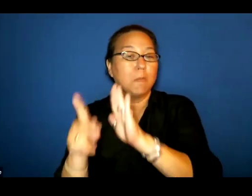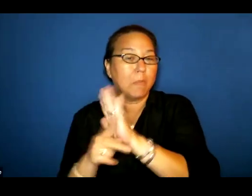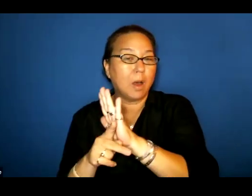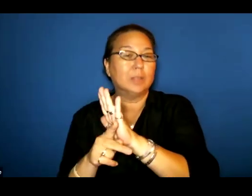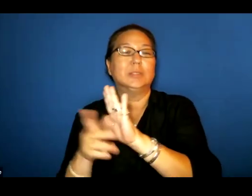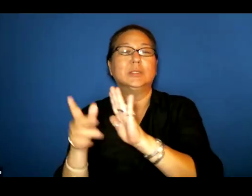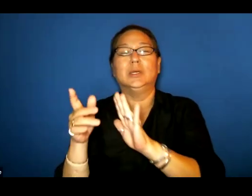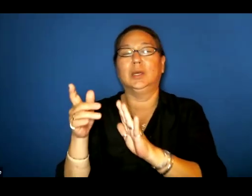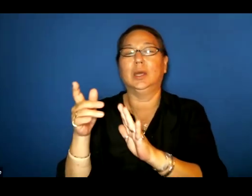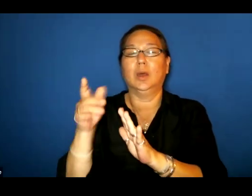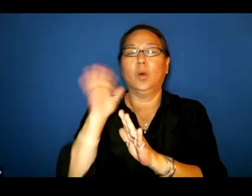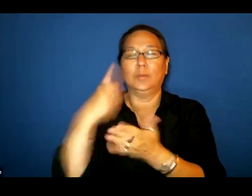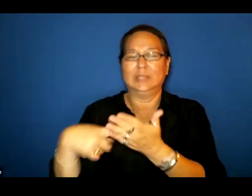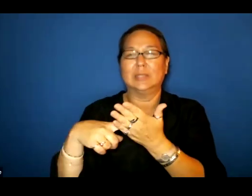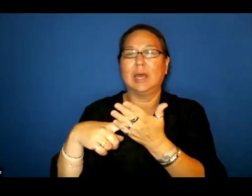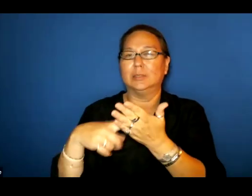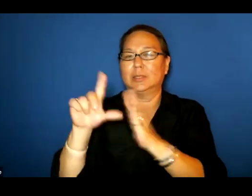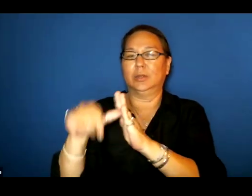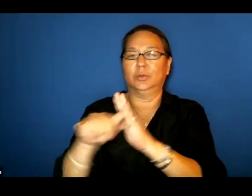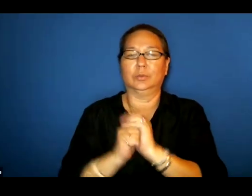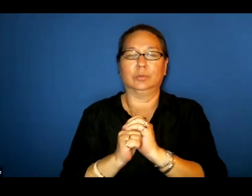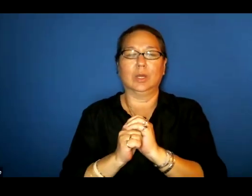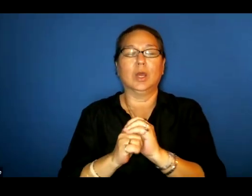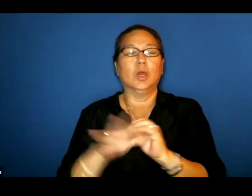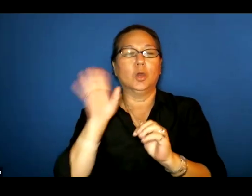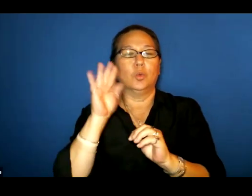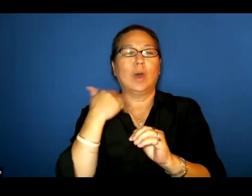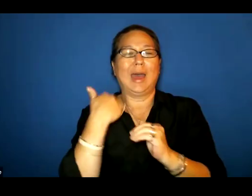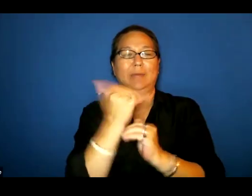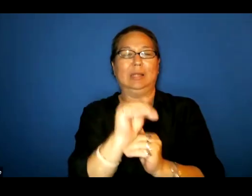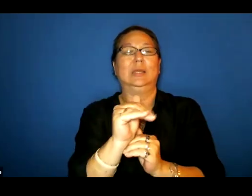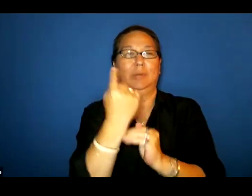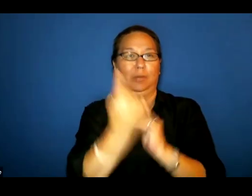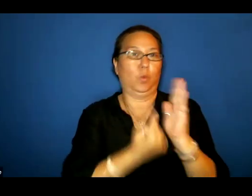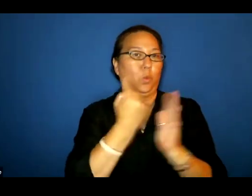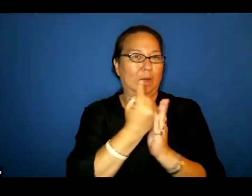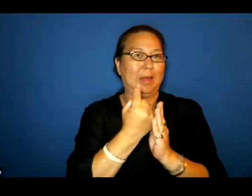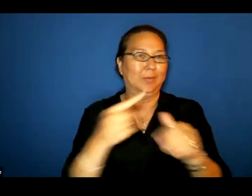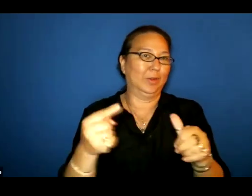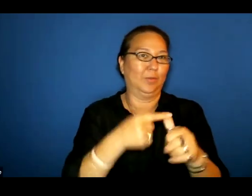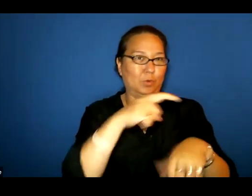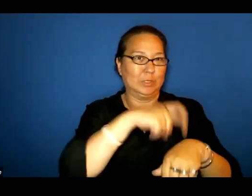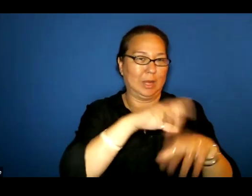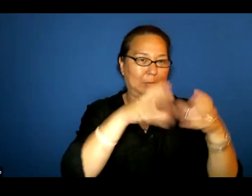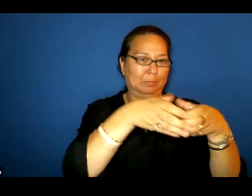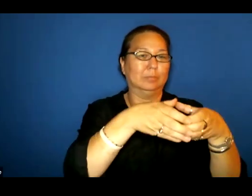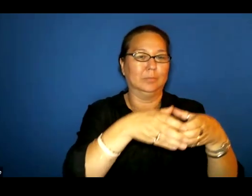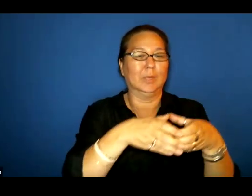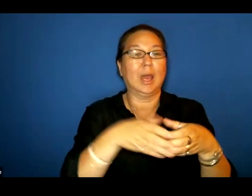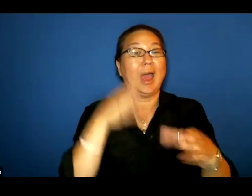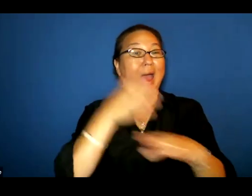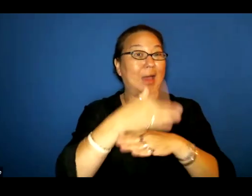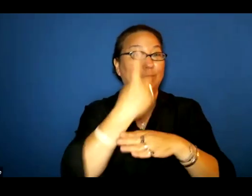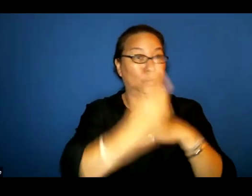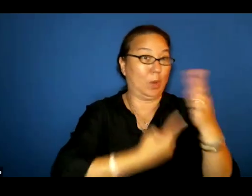public comment periods, with the first comment period limited to 1 hour. After 1 hour, anyone who hasn't testified will have the